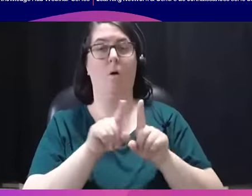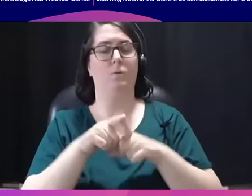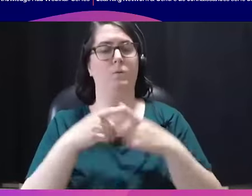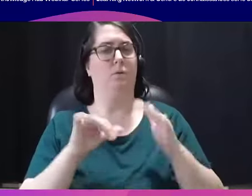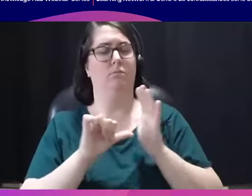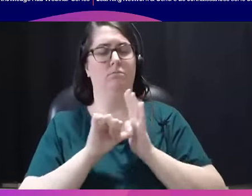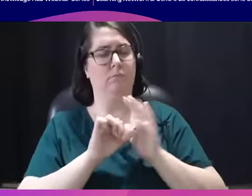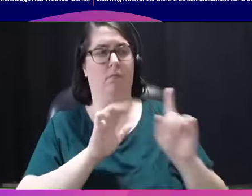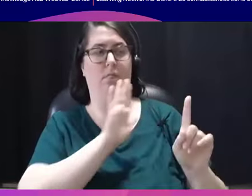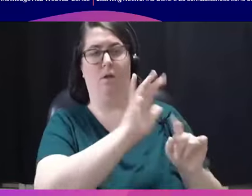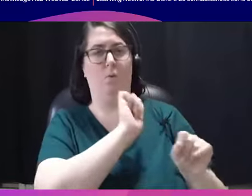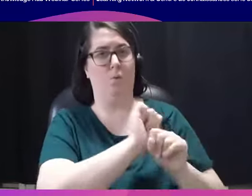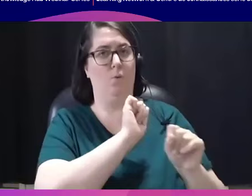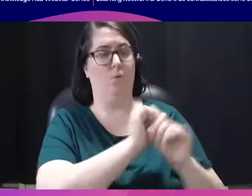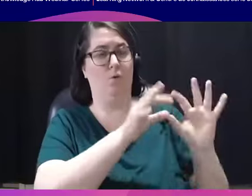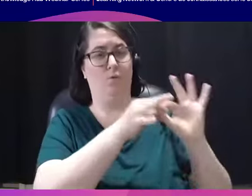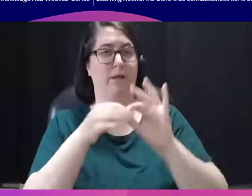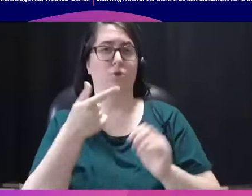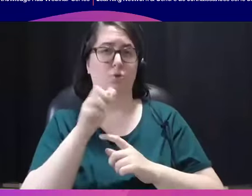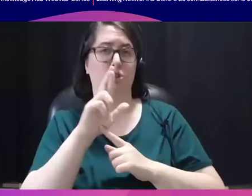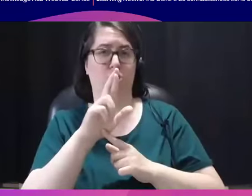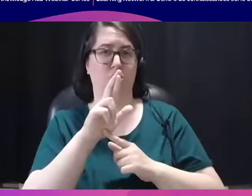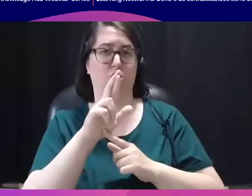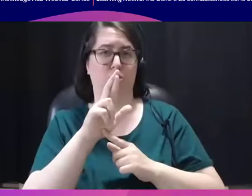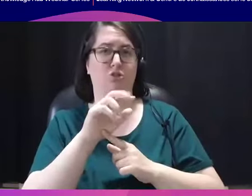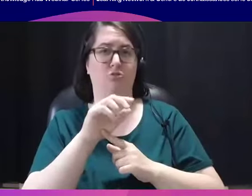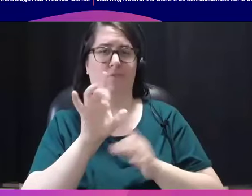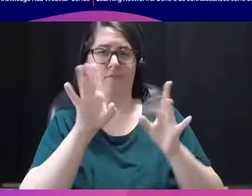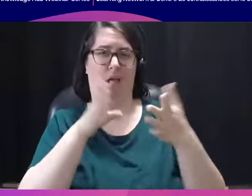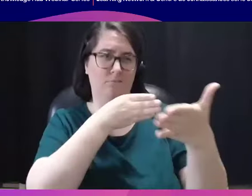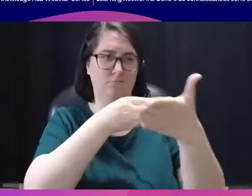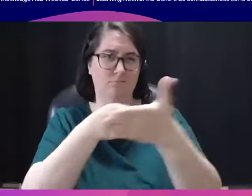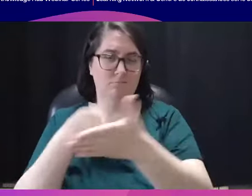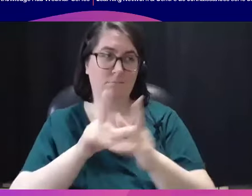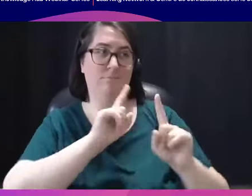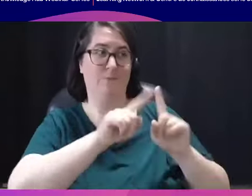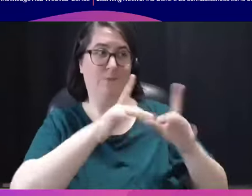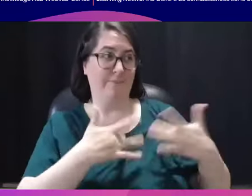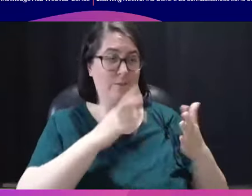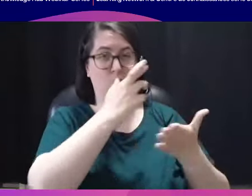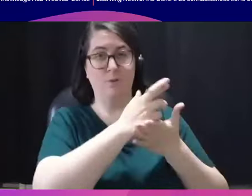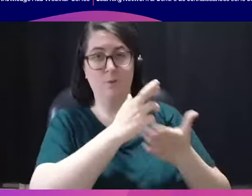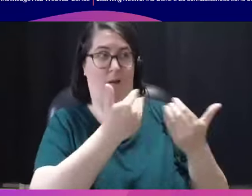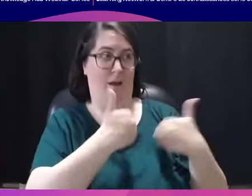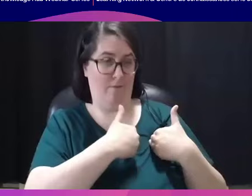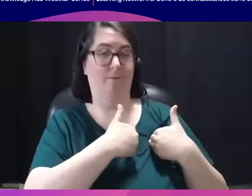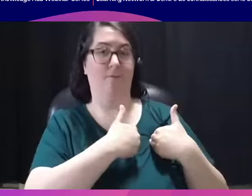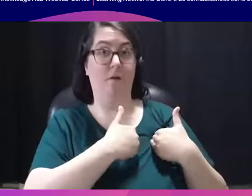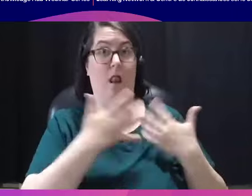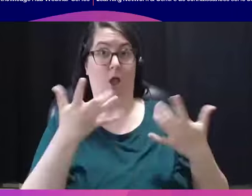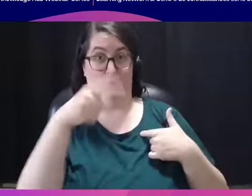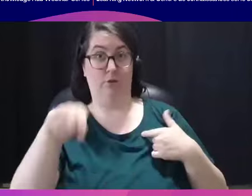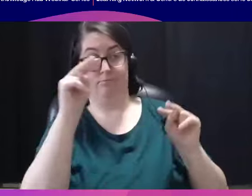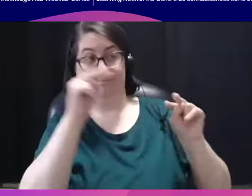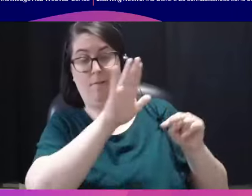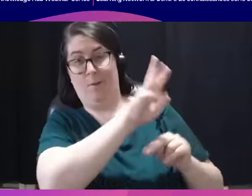work that they do related to gender-based violence and the many great events and resources that they have. And I encourage everyone to visit